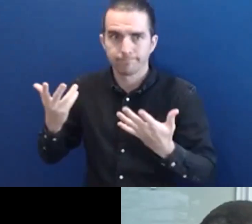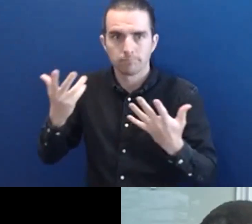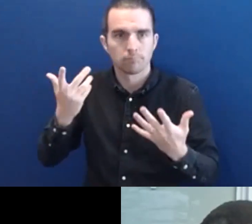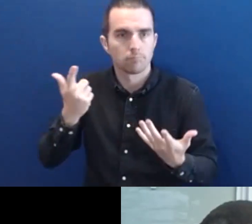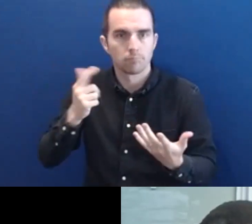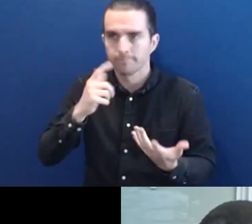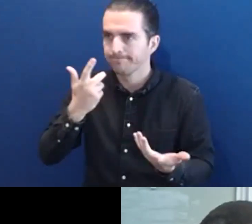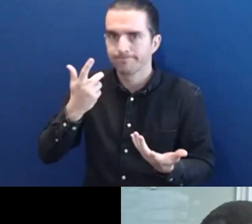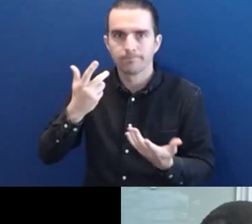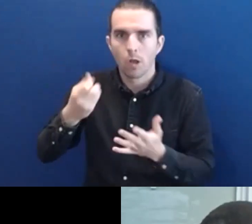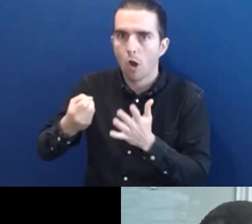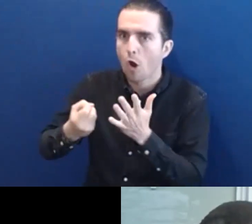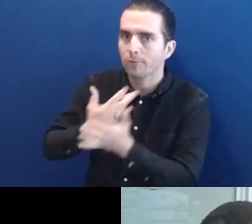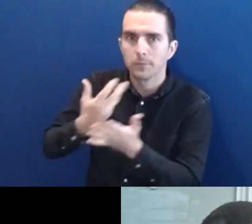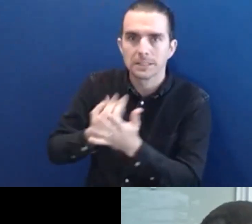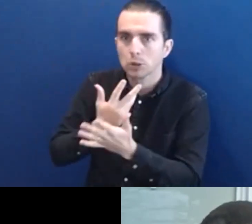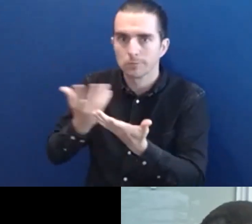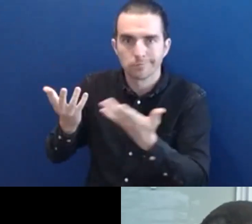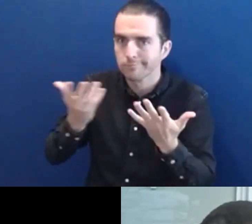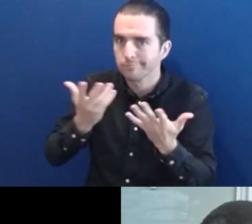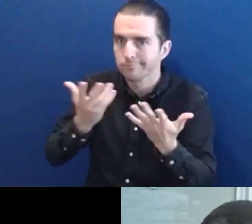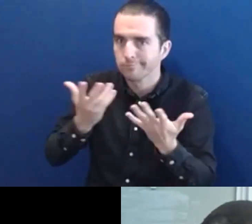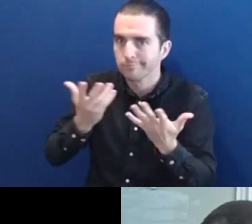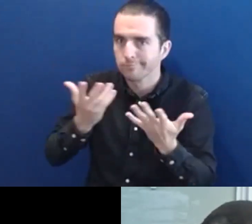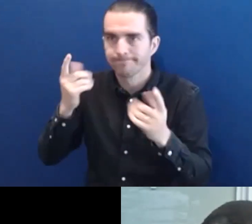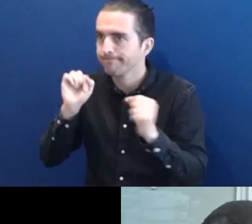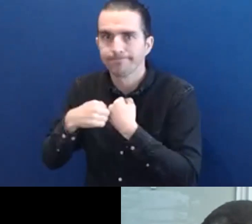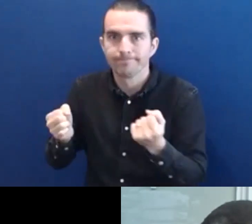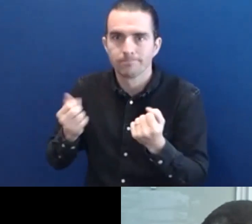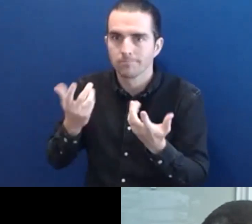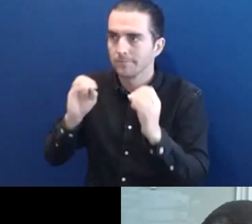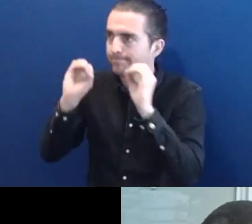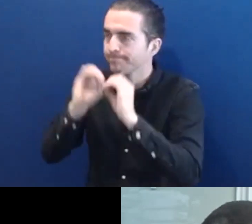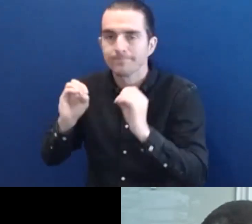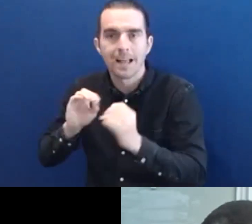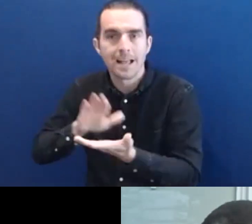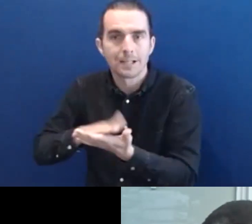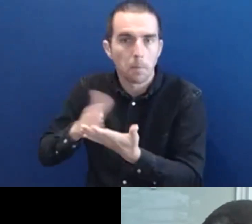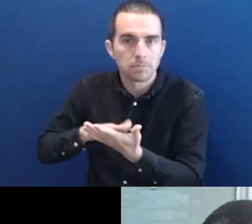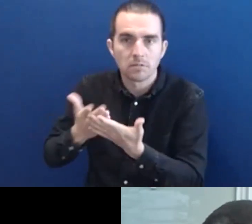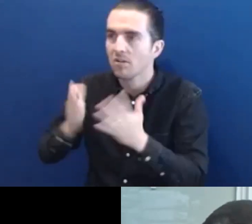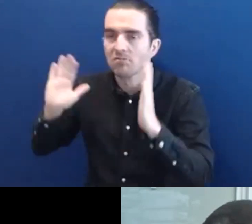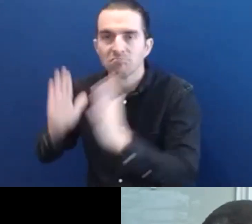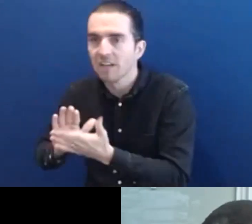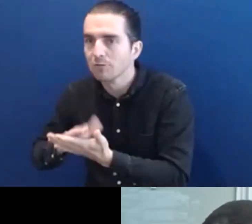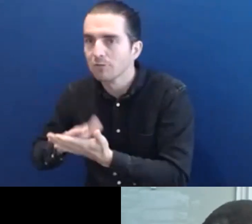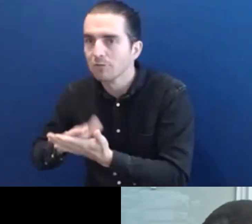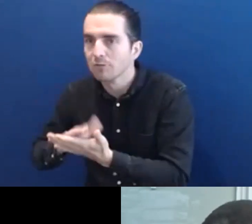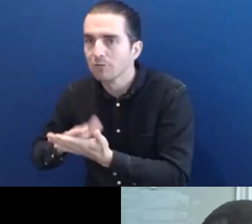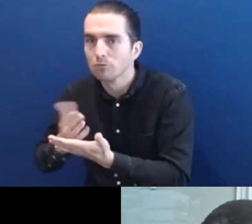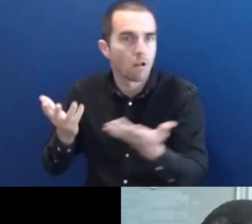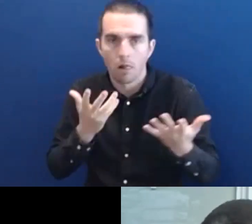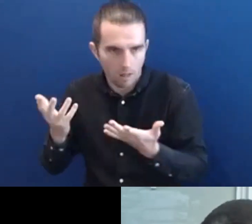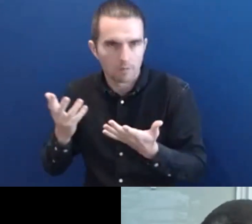lack of interpreters. So these kind of people are not, in fact, they are not included in the